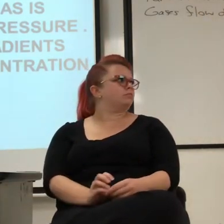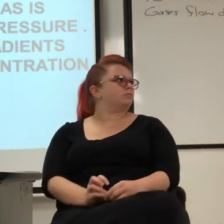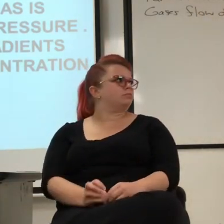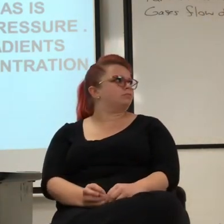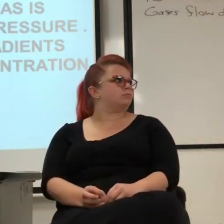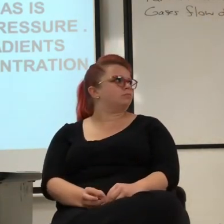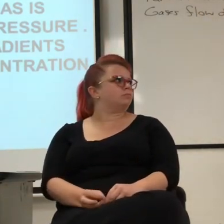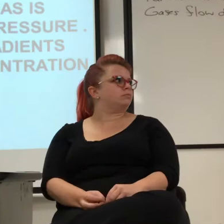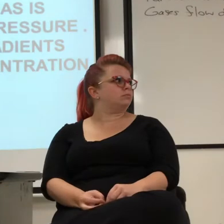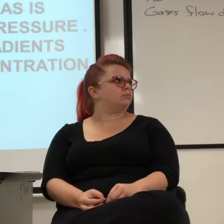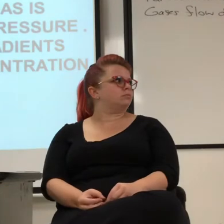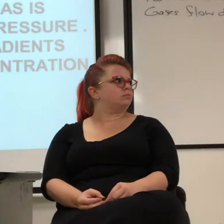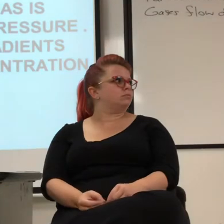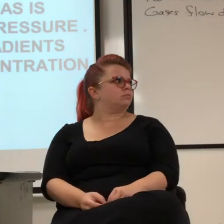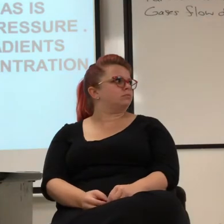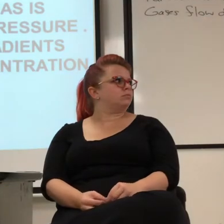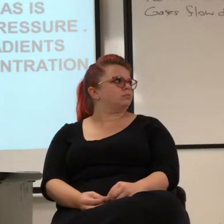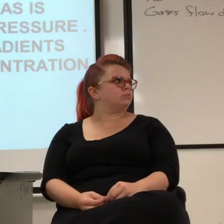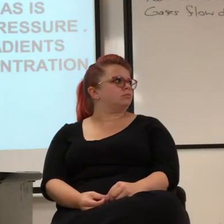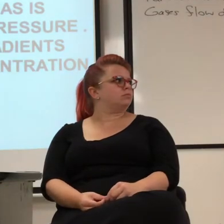their